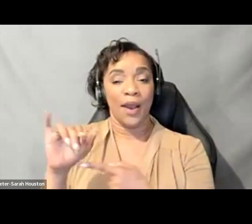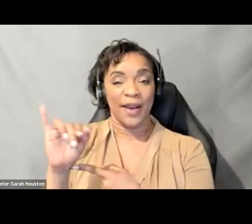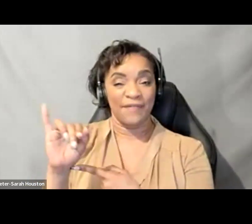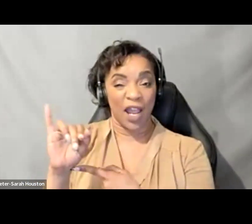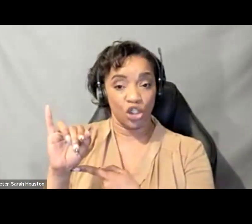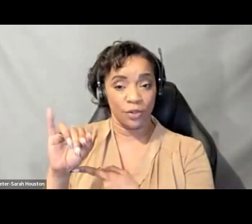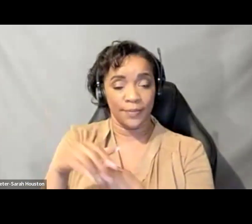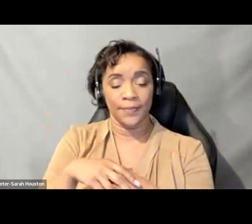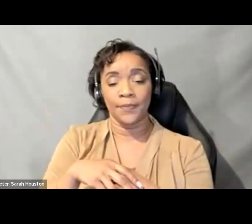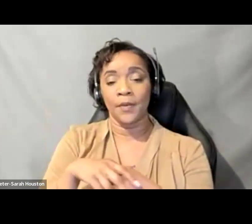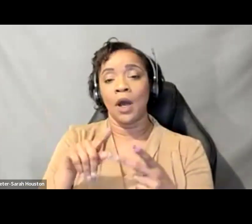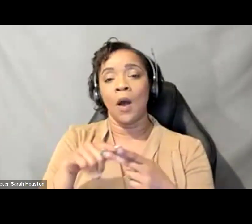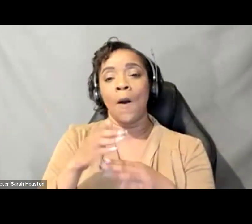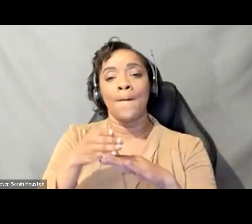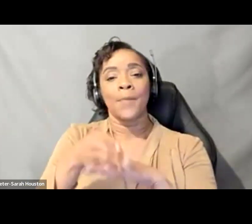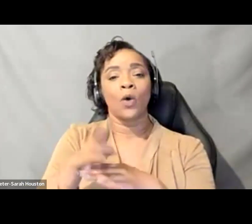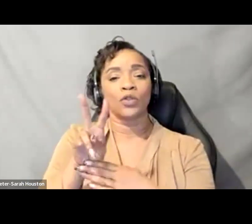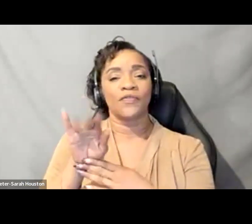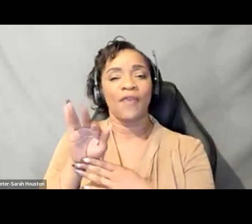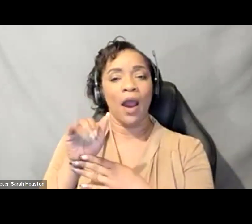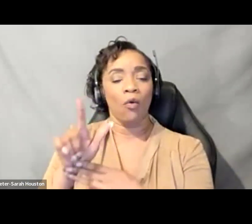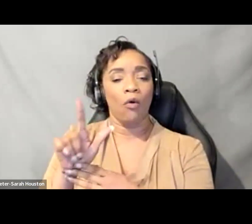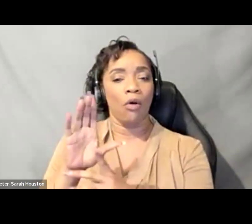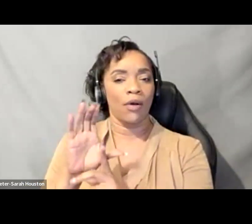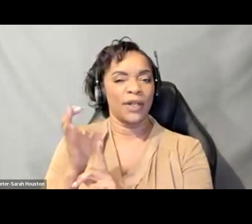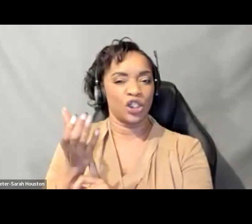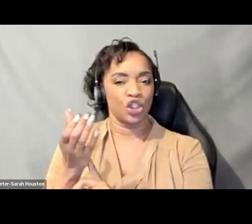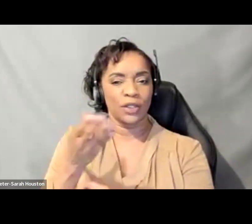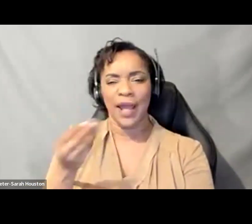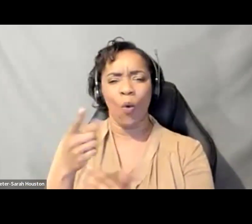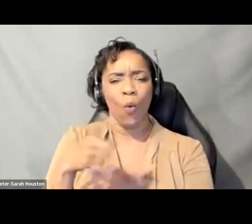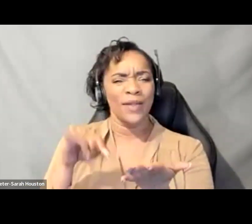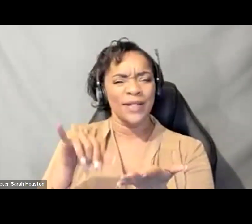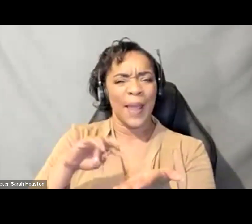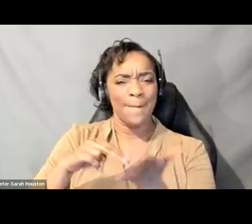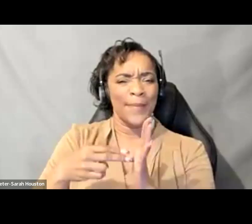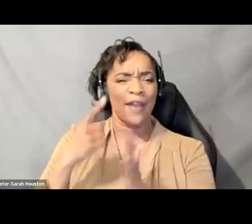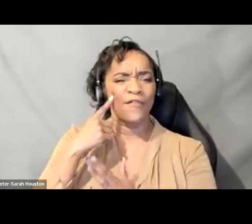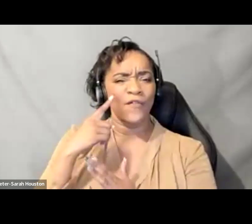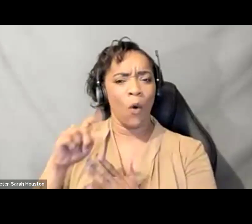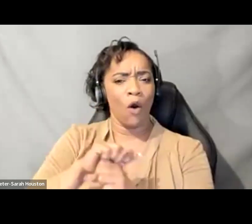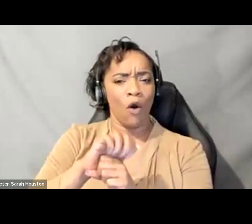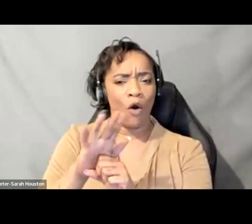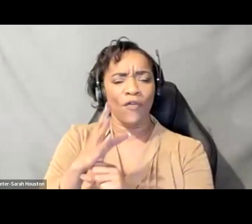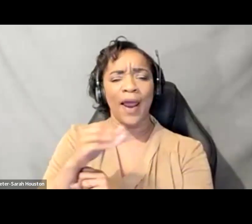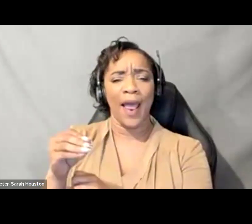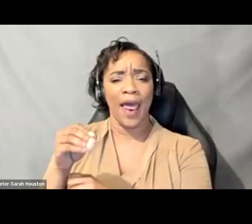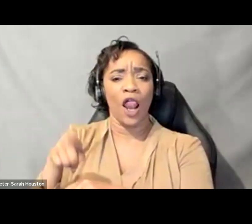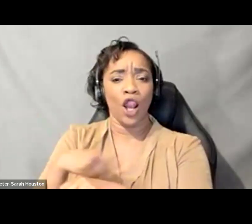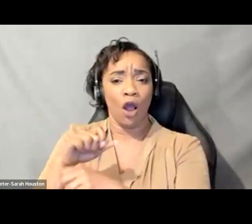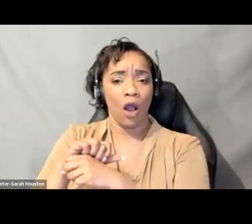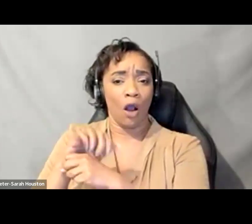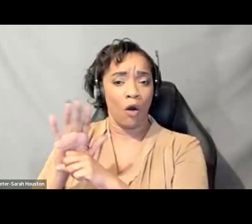post-viral conditions, and then what that means for COVID and for the long COVID community. So I really